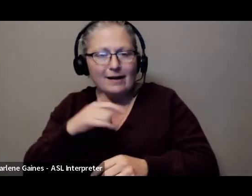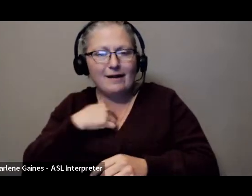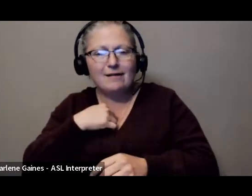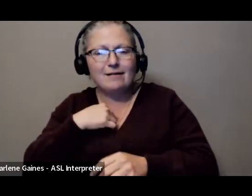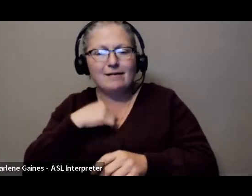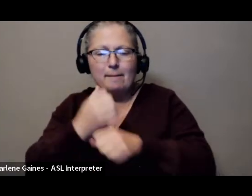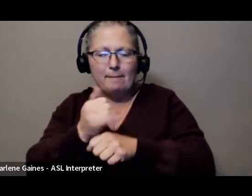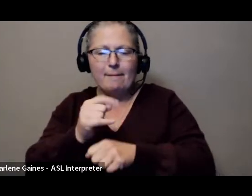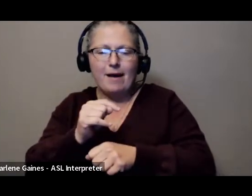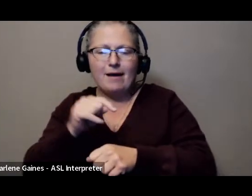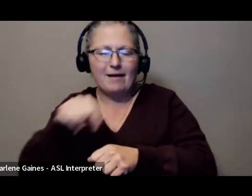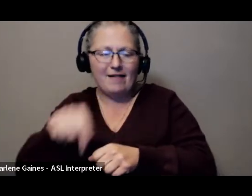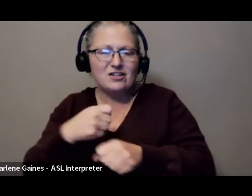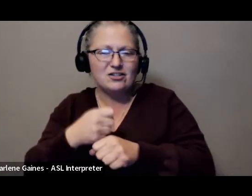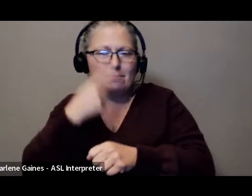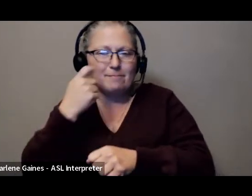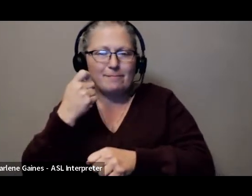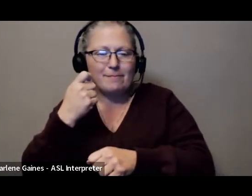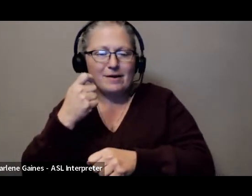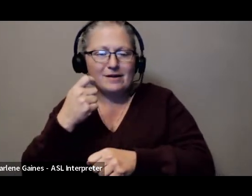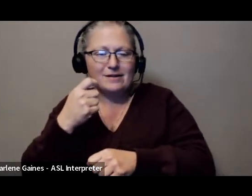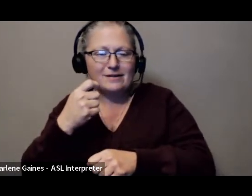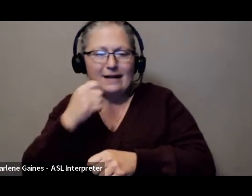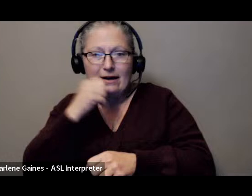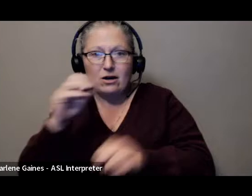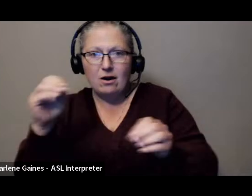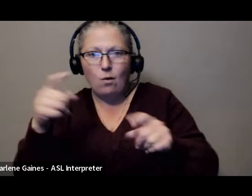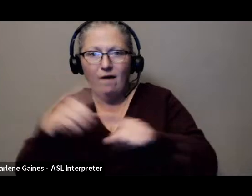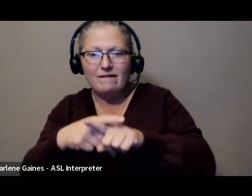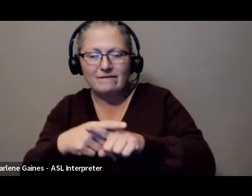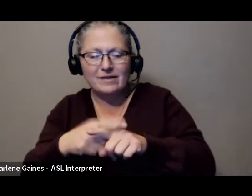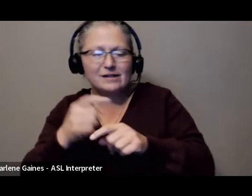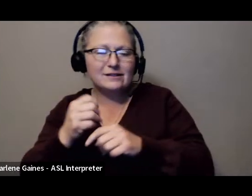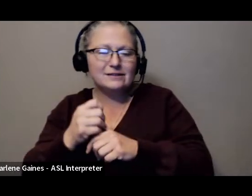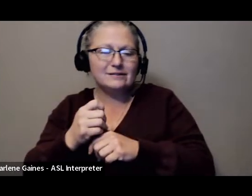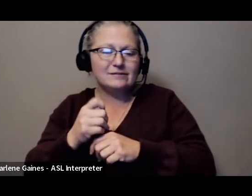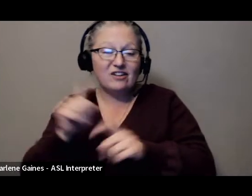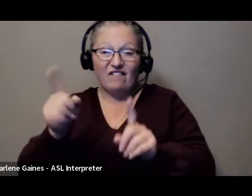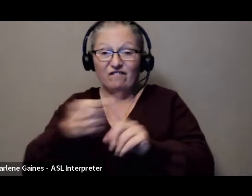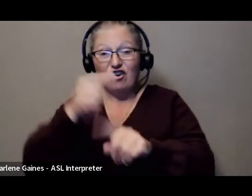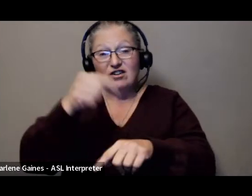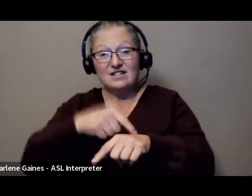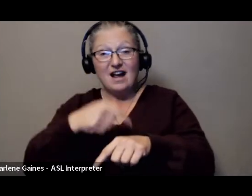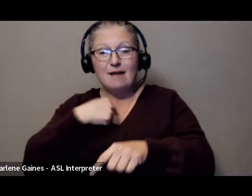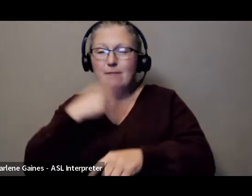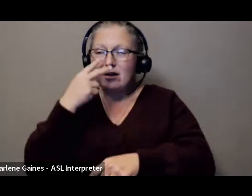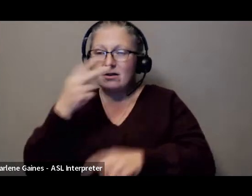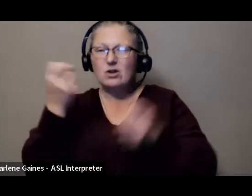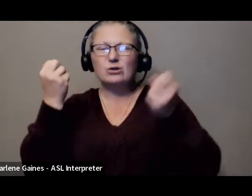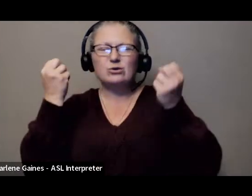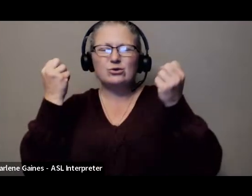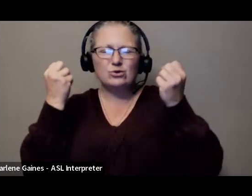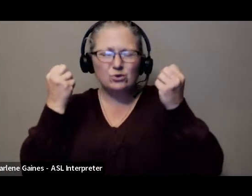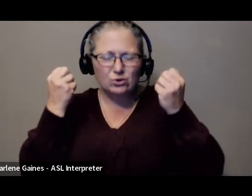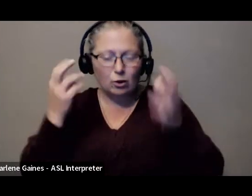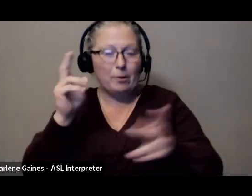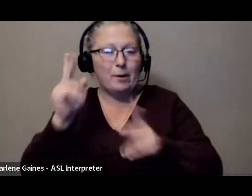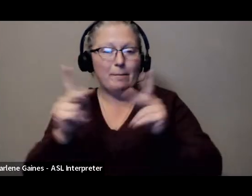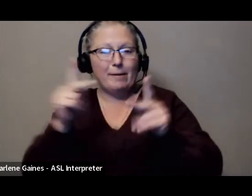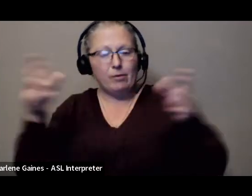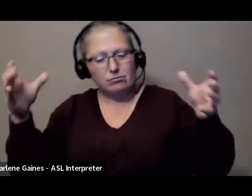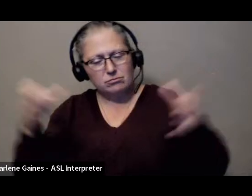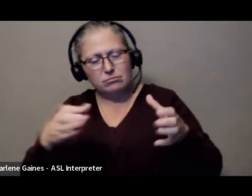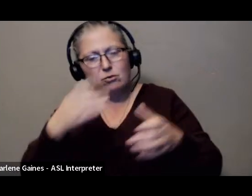was able to attend it this time because things didn't conflict. But this was the first time I saw so many people together in one